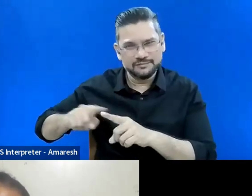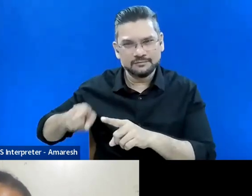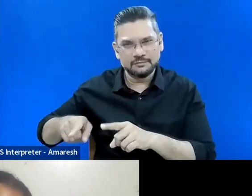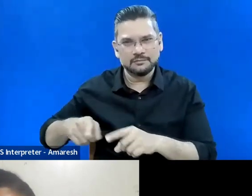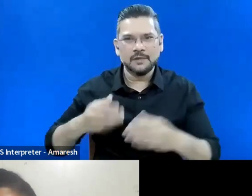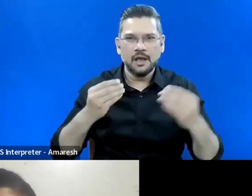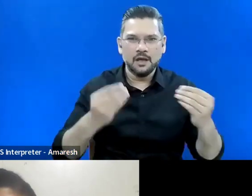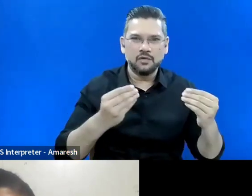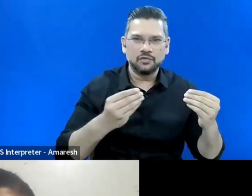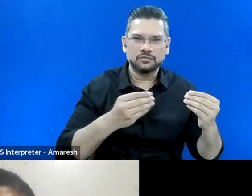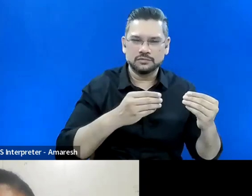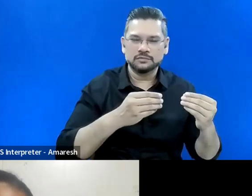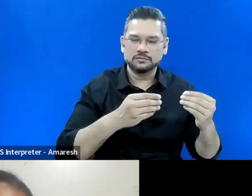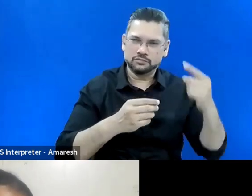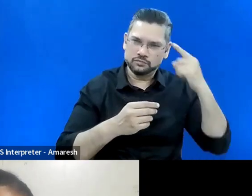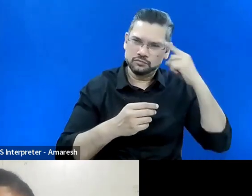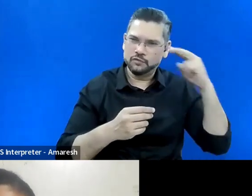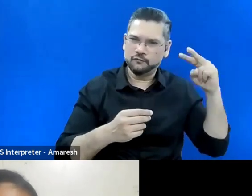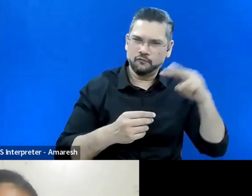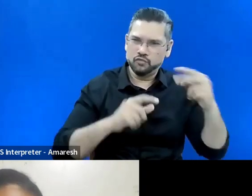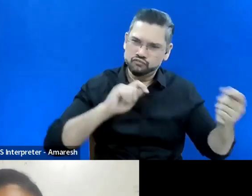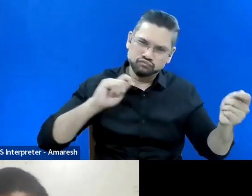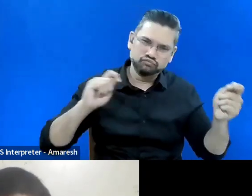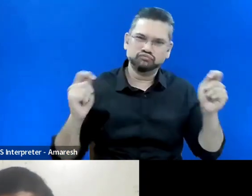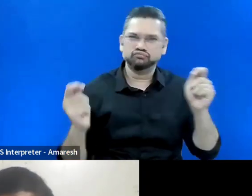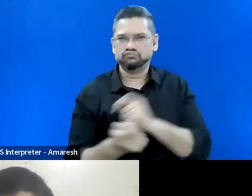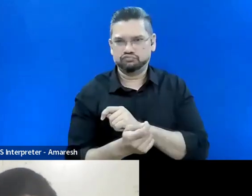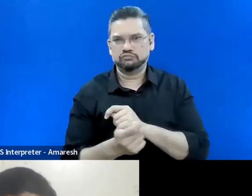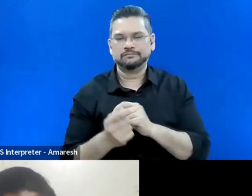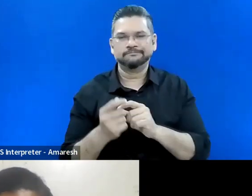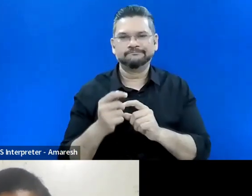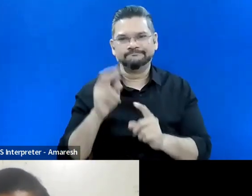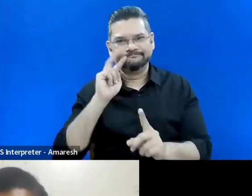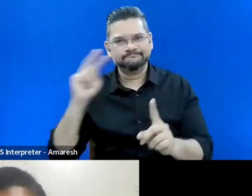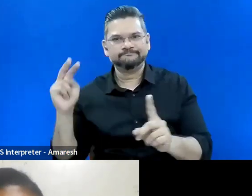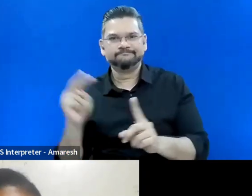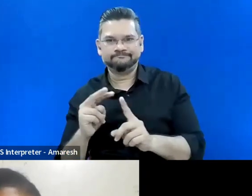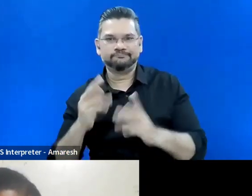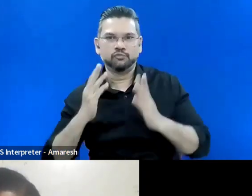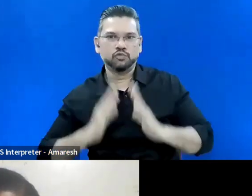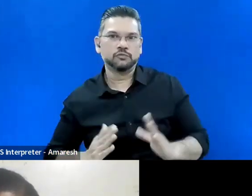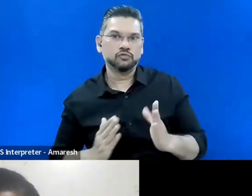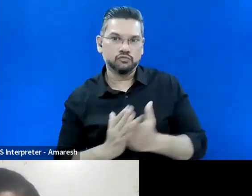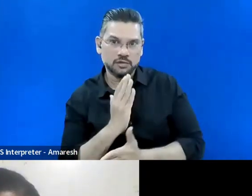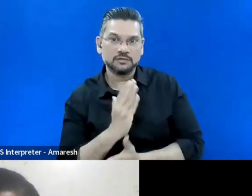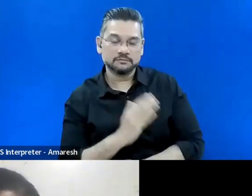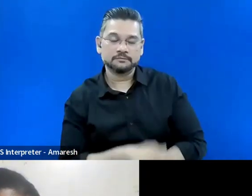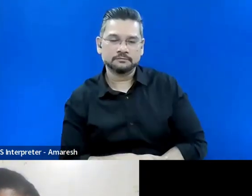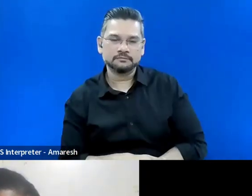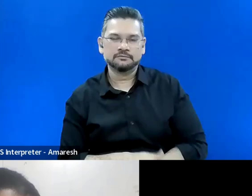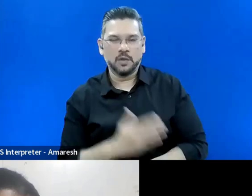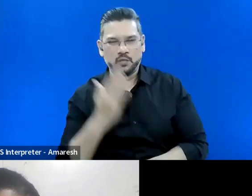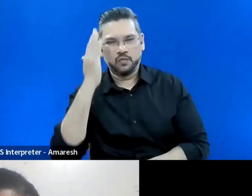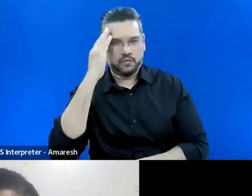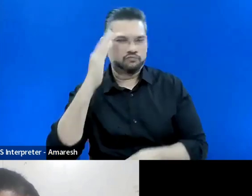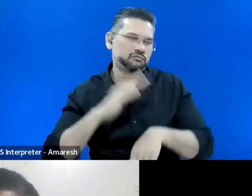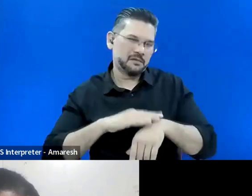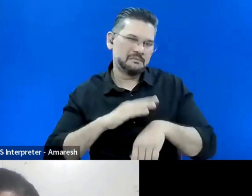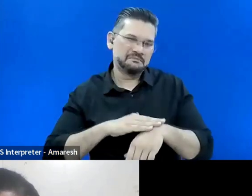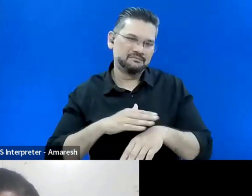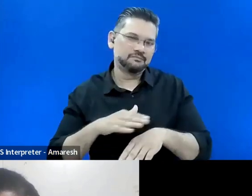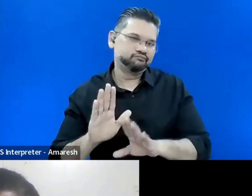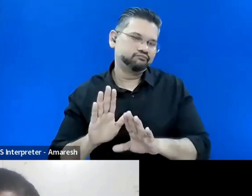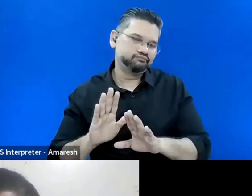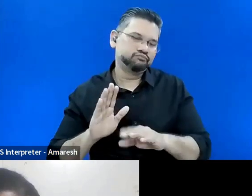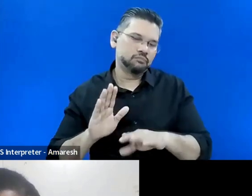the community on the human rights perspective. And definitely it's going to take time. And there